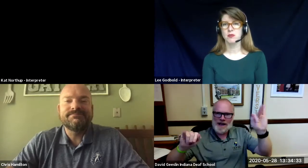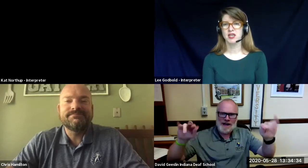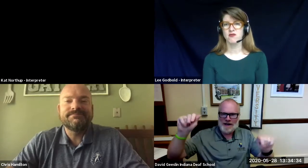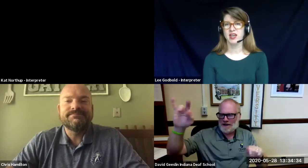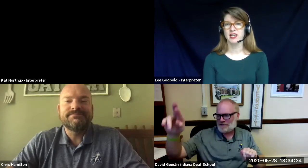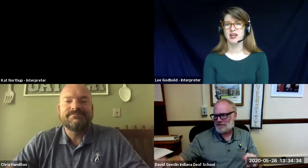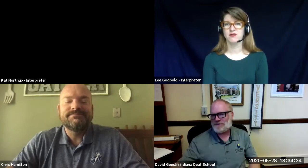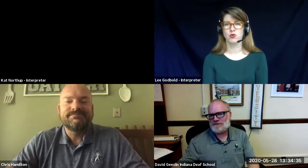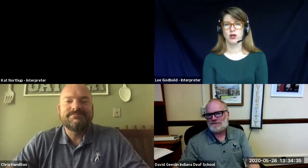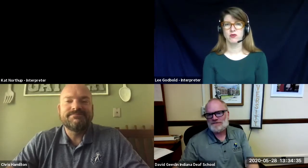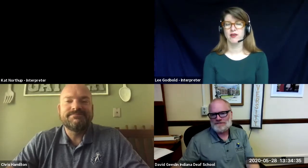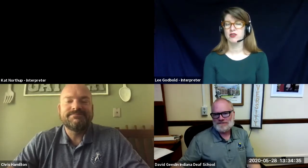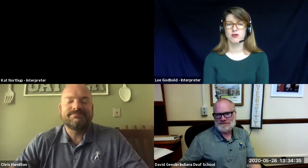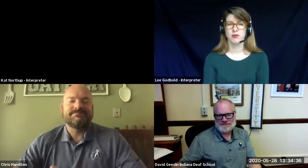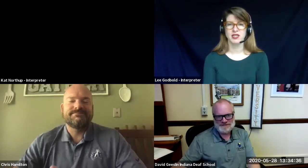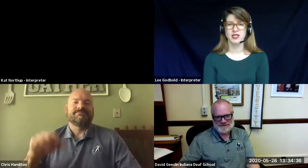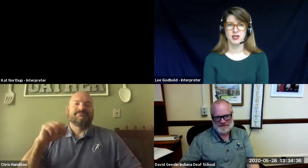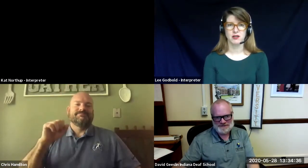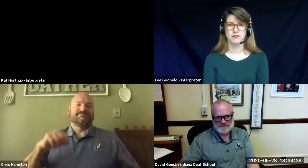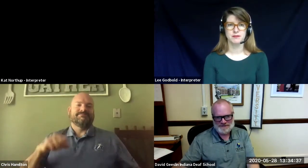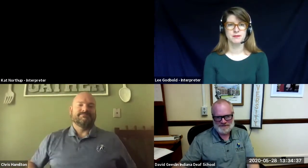keeping it vague enough to where everything remains up in the air.